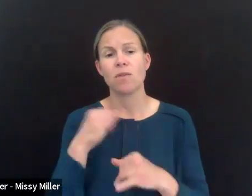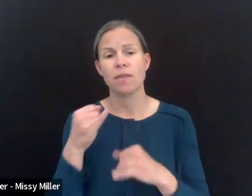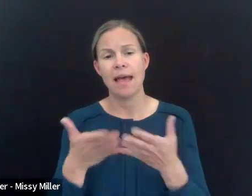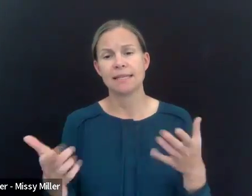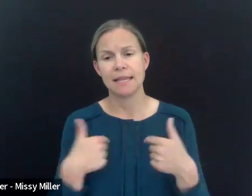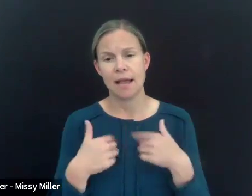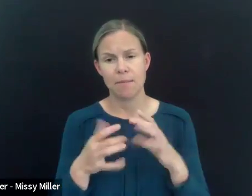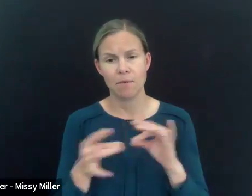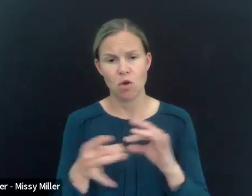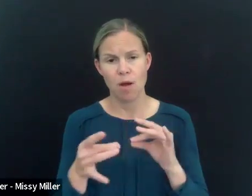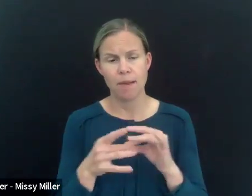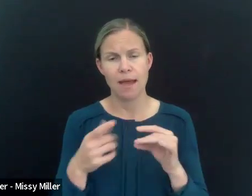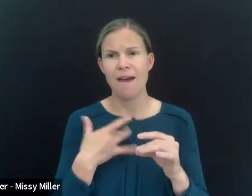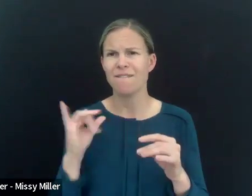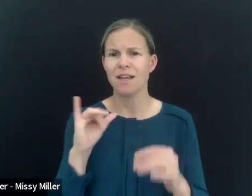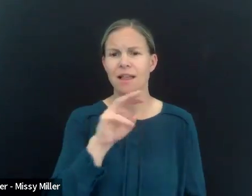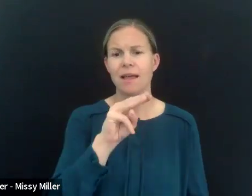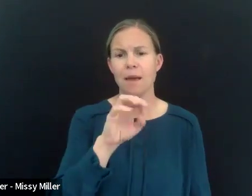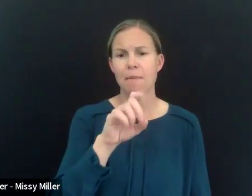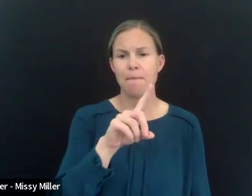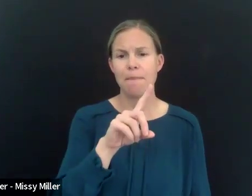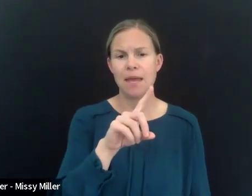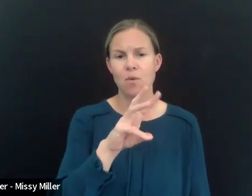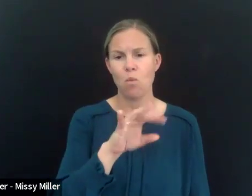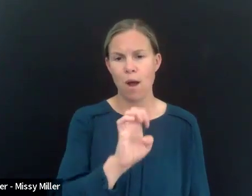like midwives and OBs really need to get